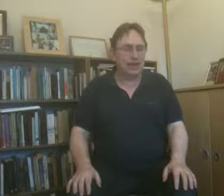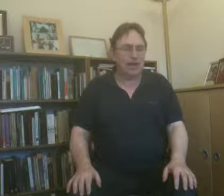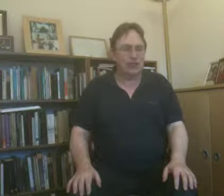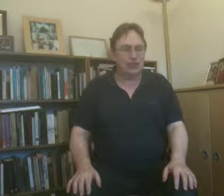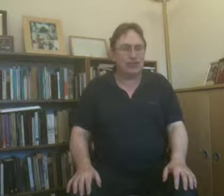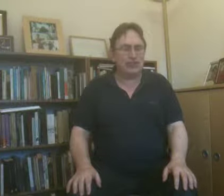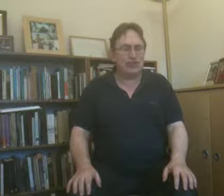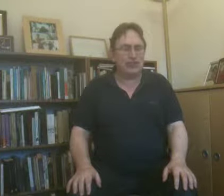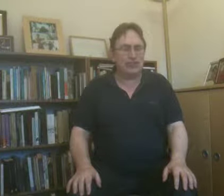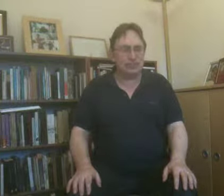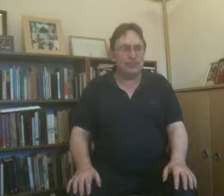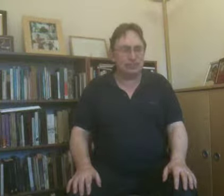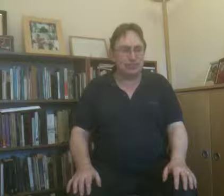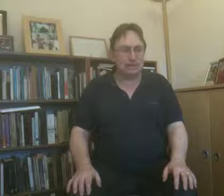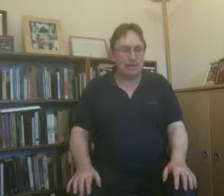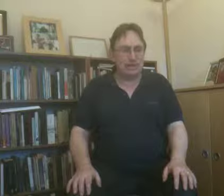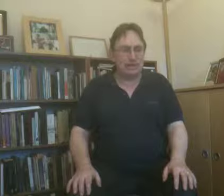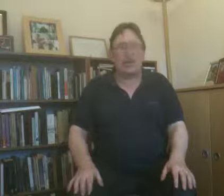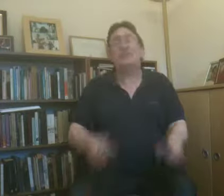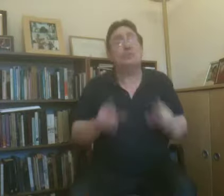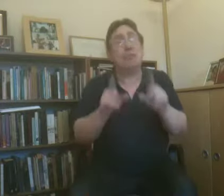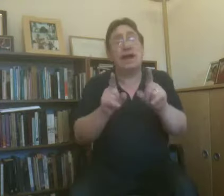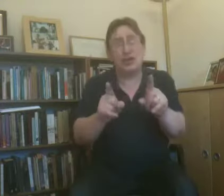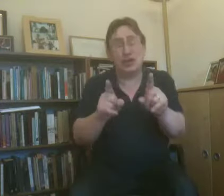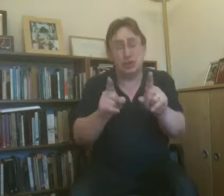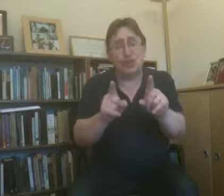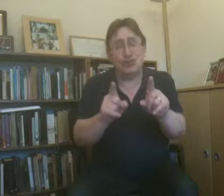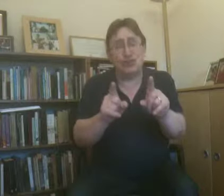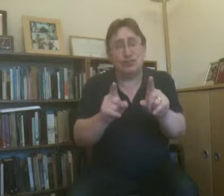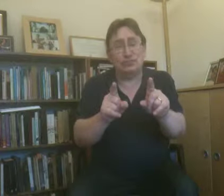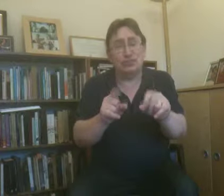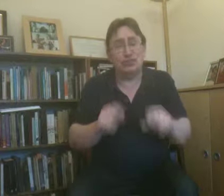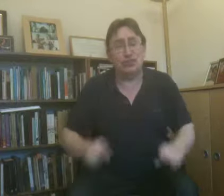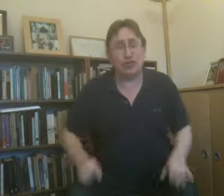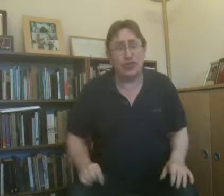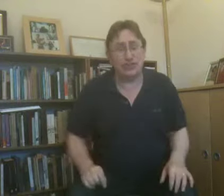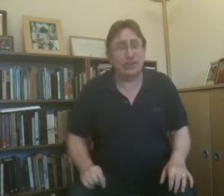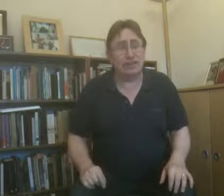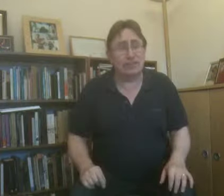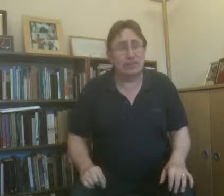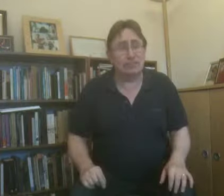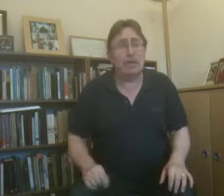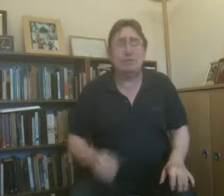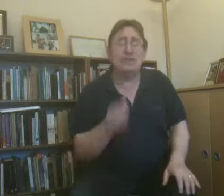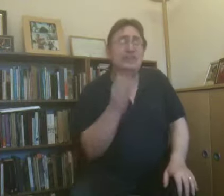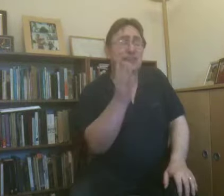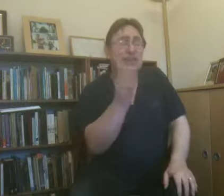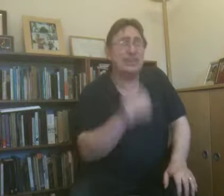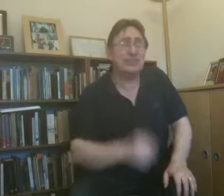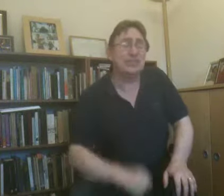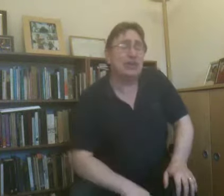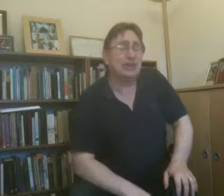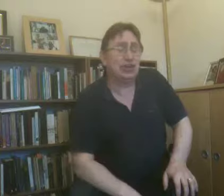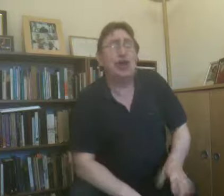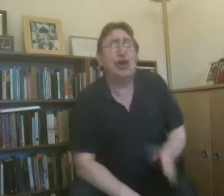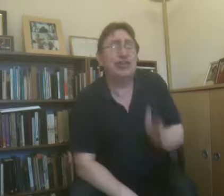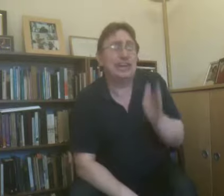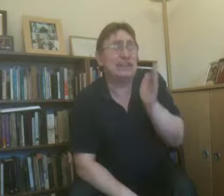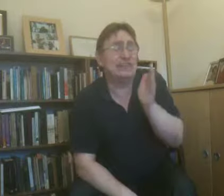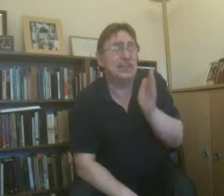and who is this Jesus? That's the background question that John's asking. Maybe he's saying this. God is